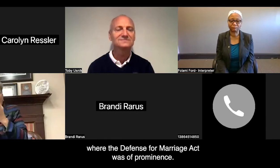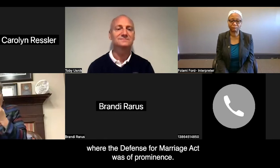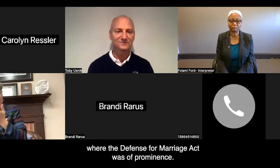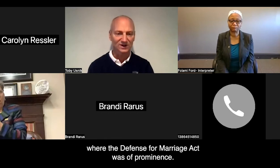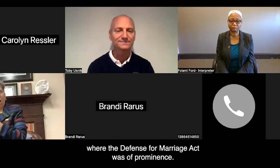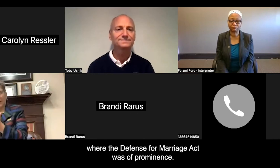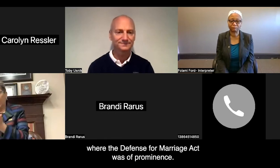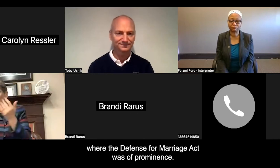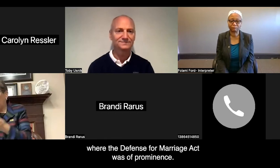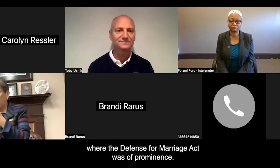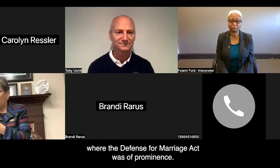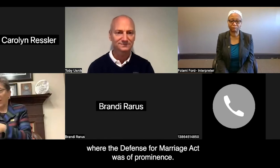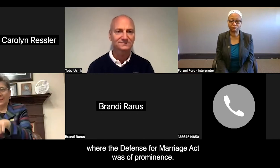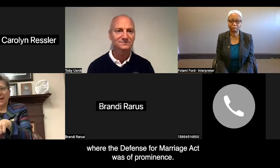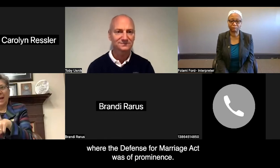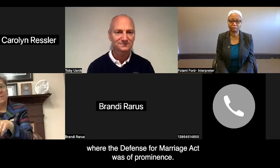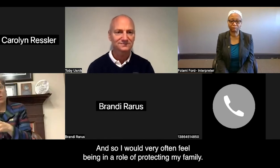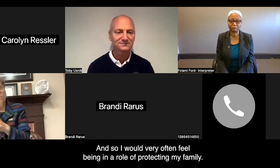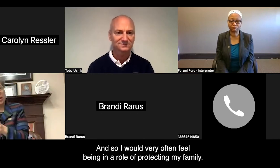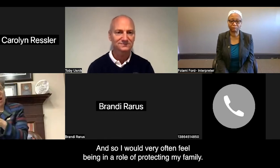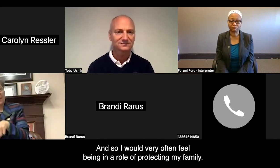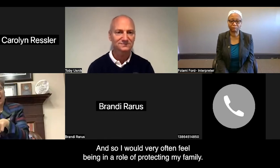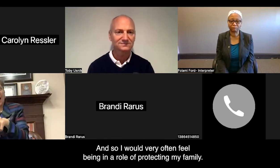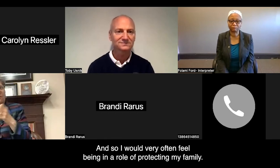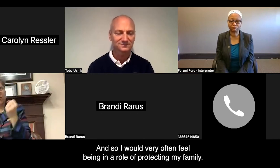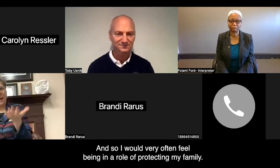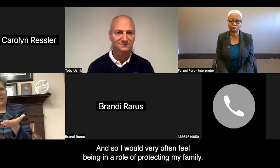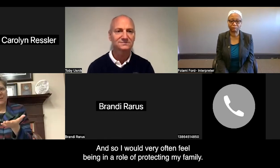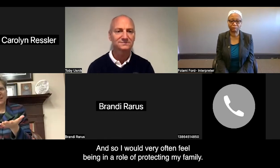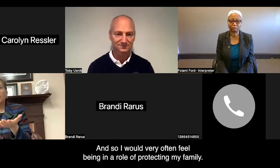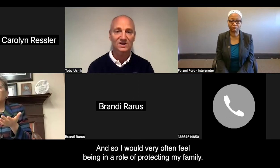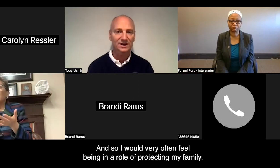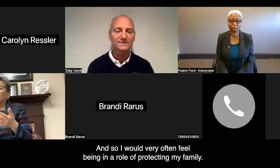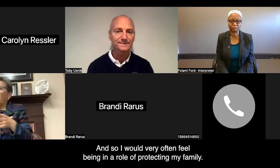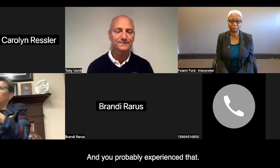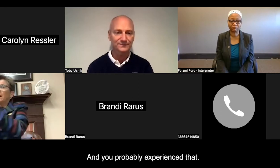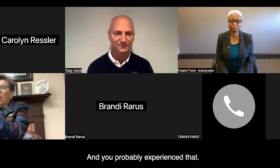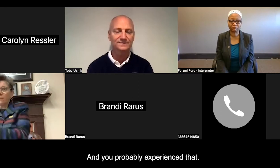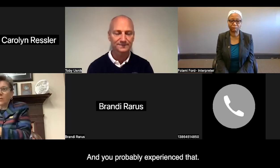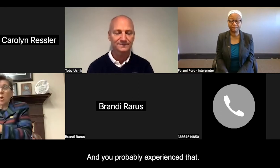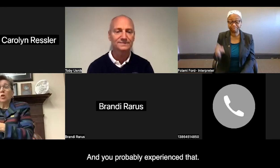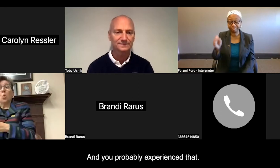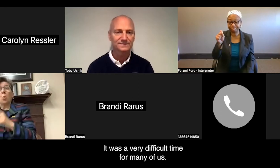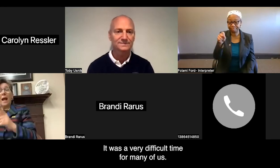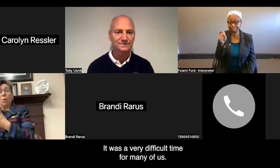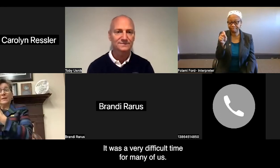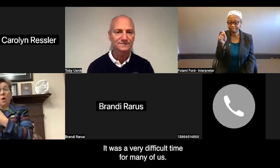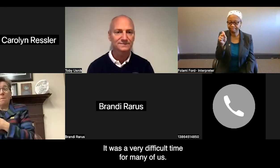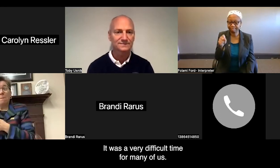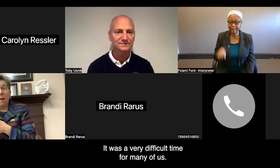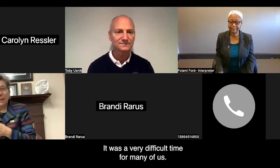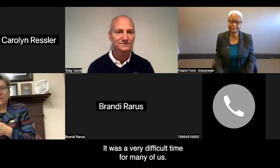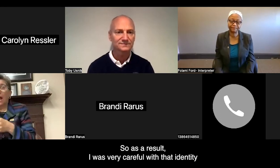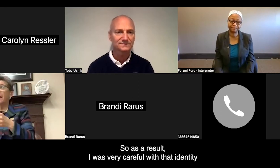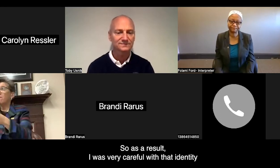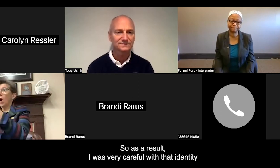of prominence. And so I would very often feel being in a role of protecting my family, and you probably experienced that. was a very difficult time for many of us. So as a result, I